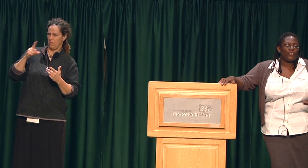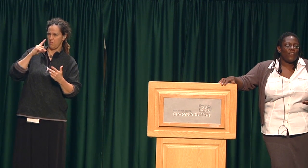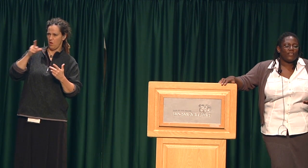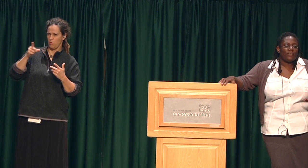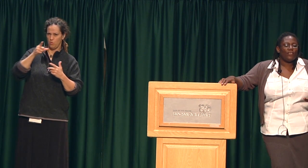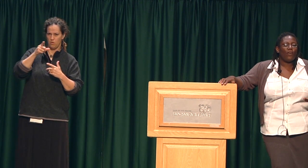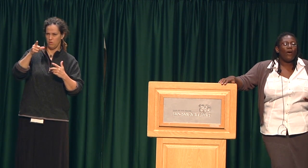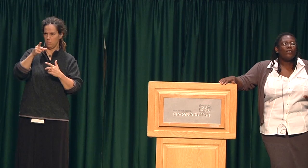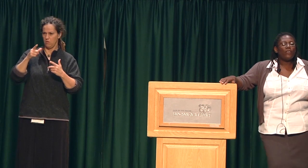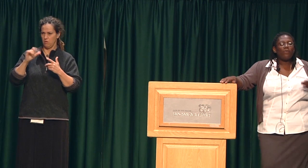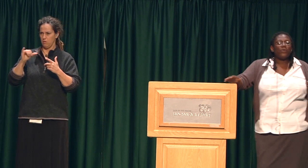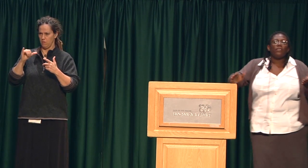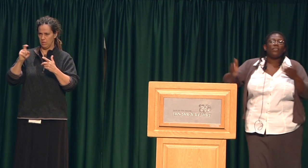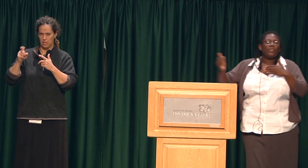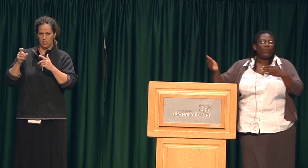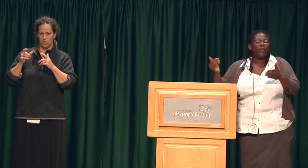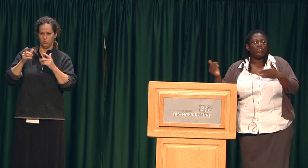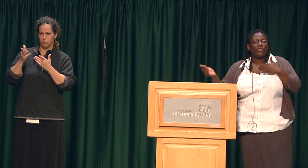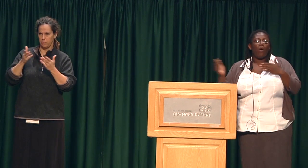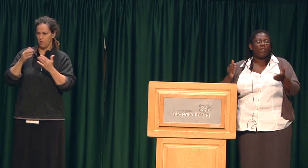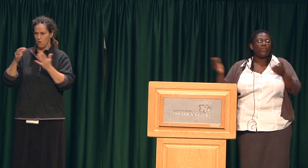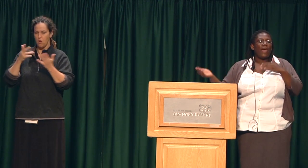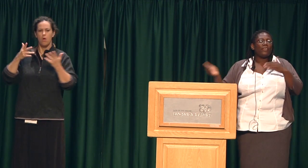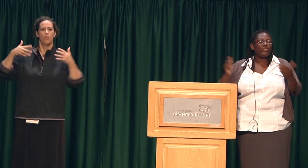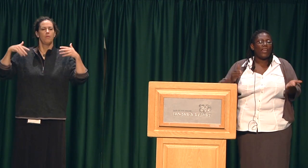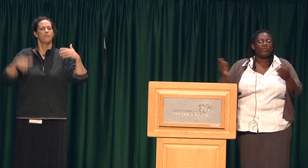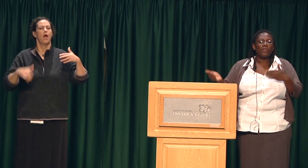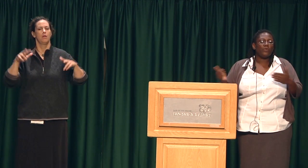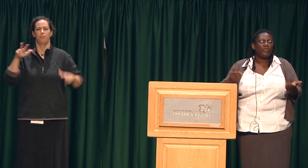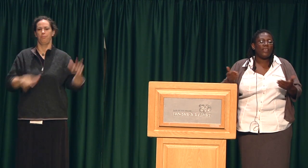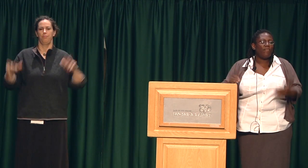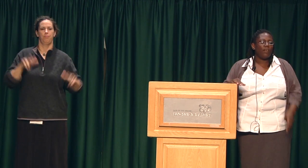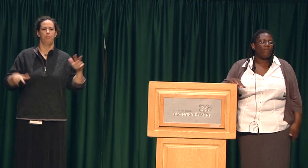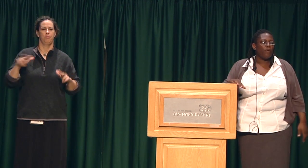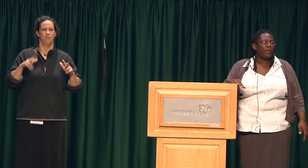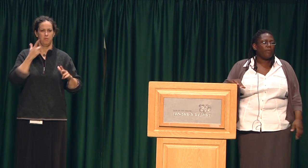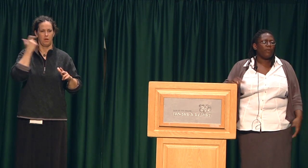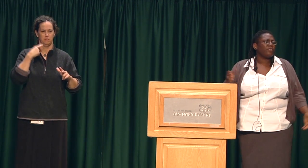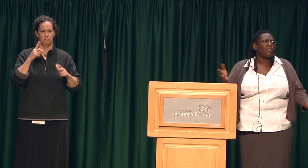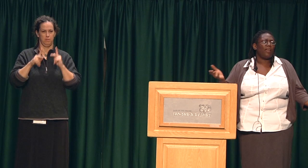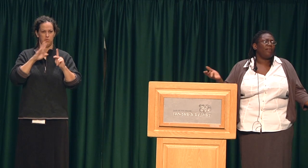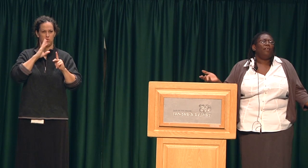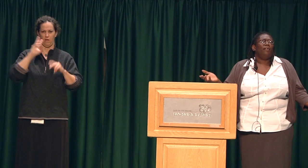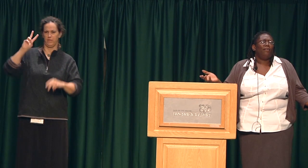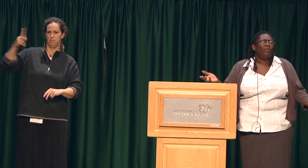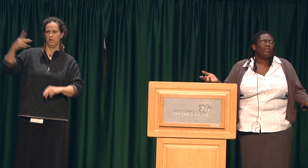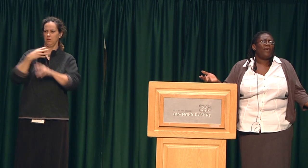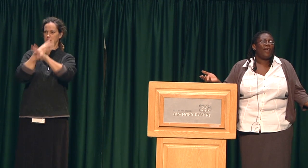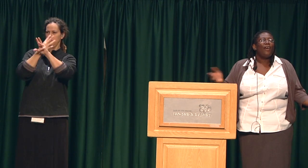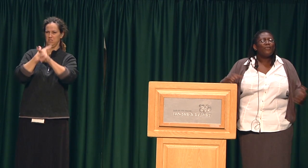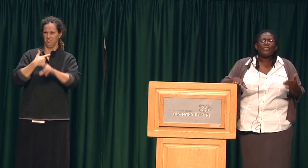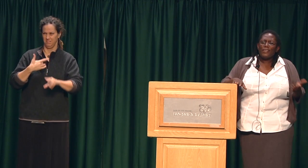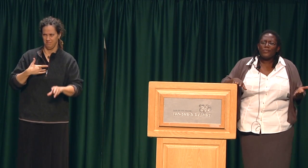utilize the services, you know. So that was one of the things that we wanted to show also, that exchange, because when you say video phone, people are just like,